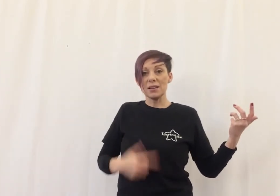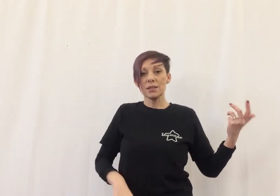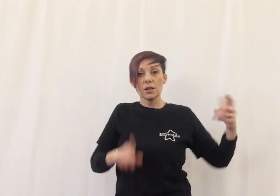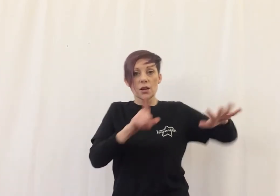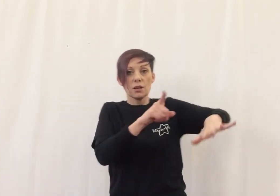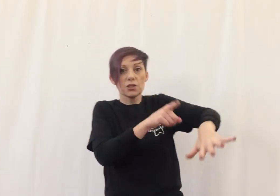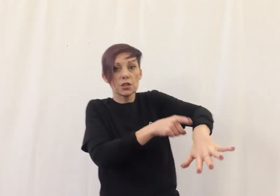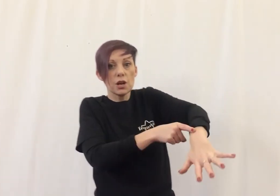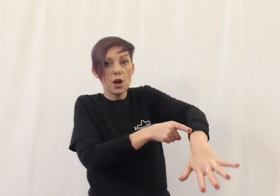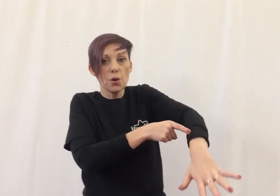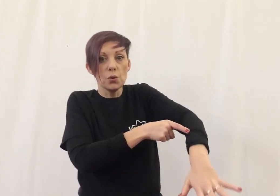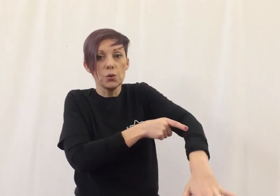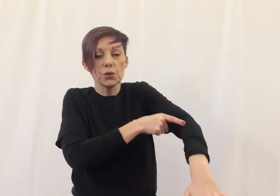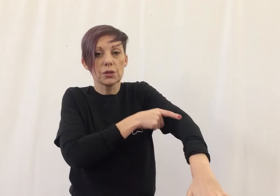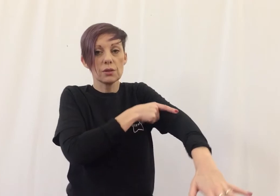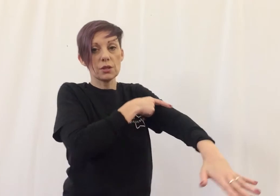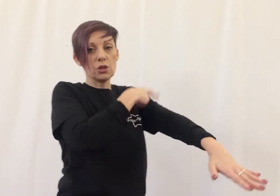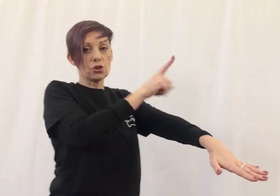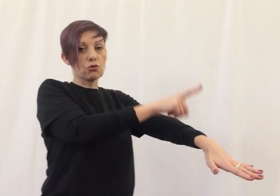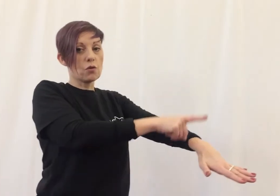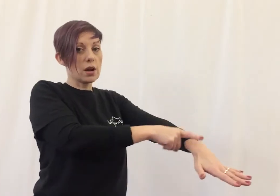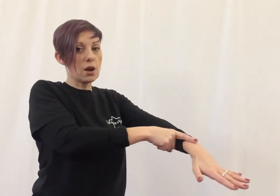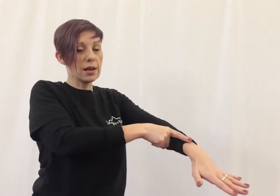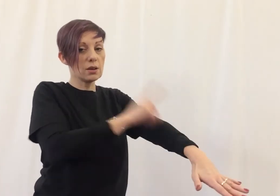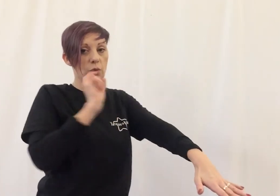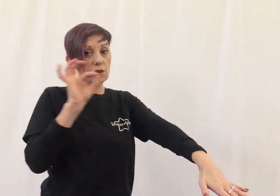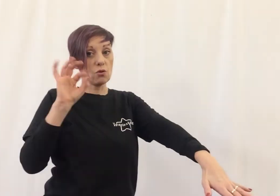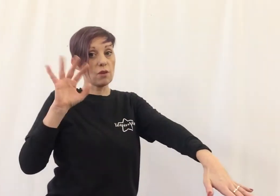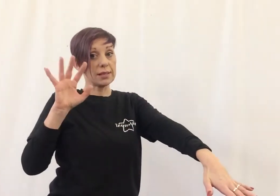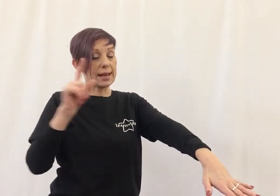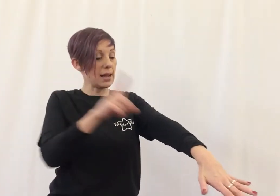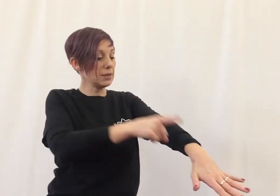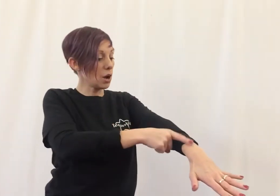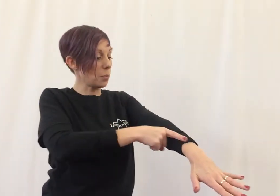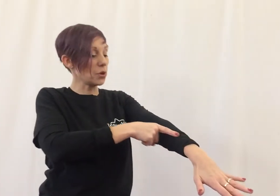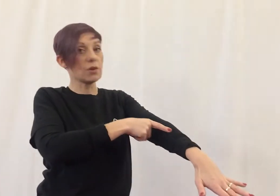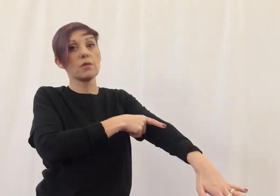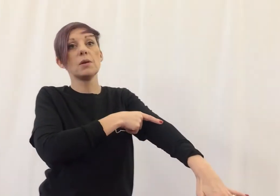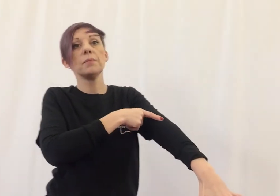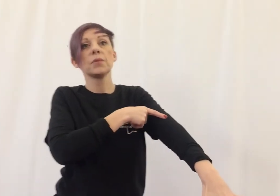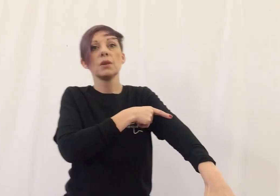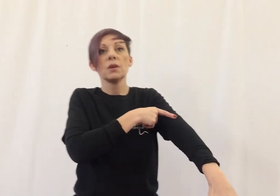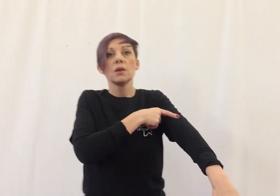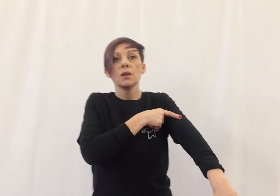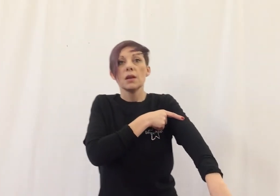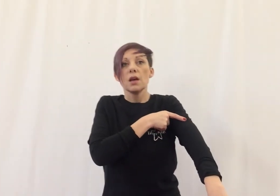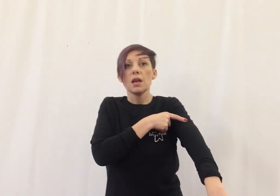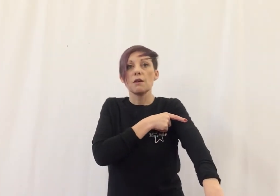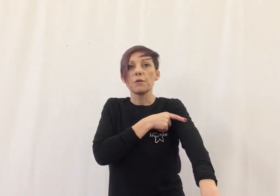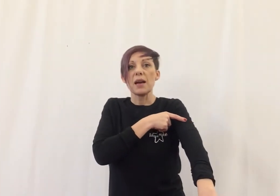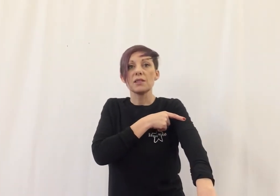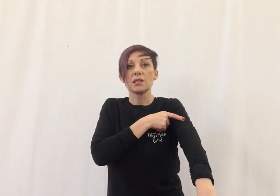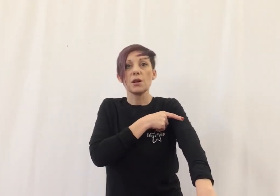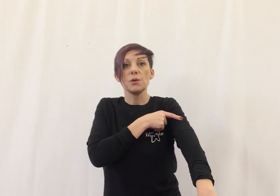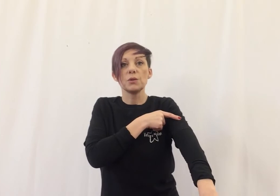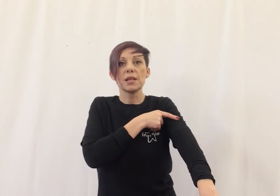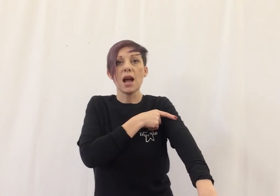band slows, so you just draw a line with your writing hand up your other arm. If the band slows